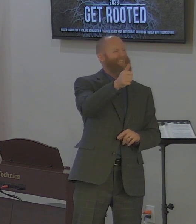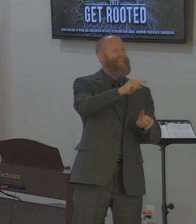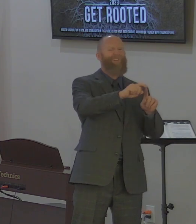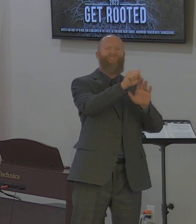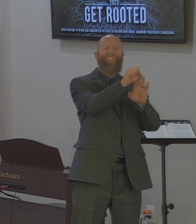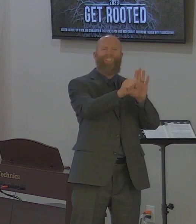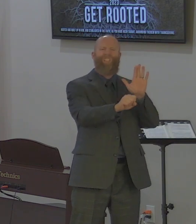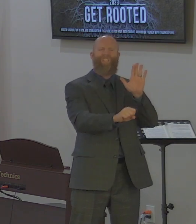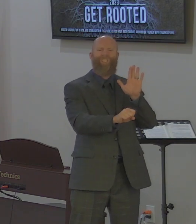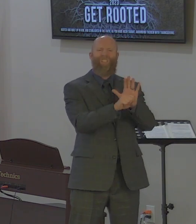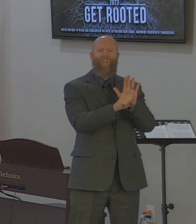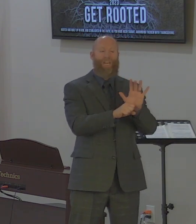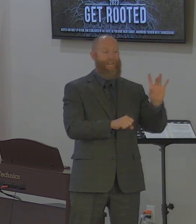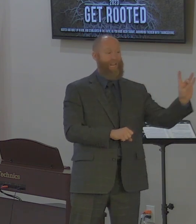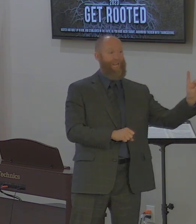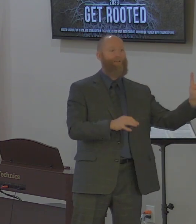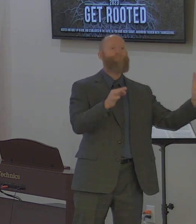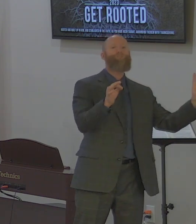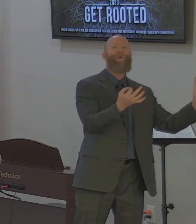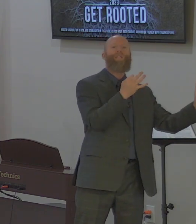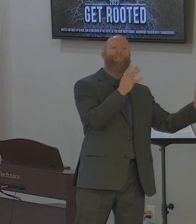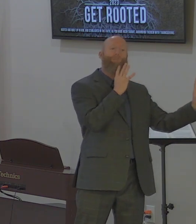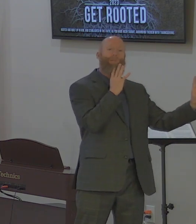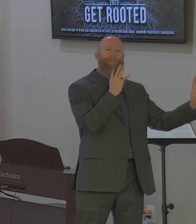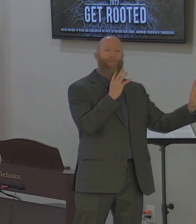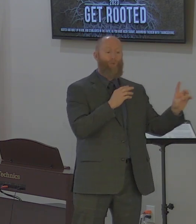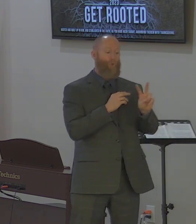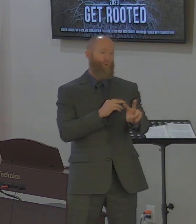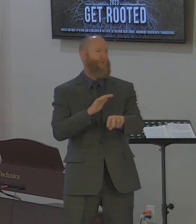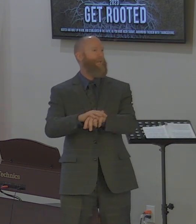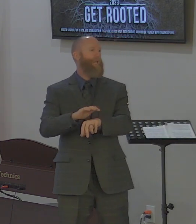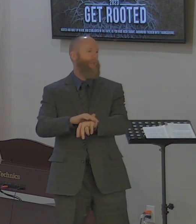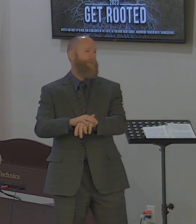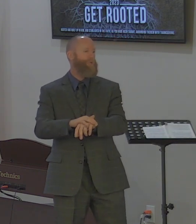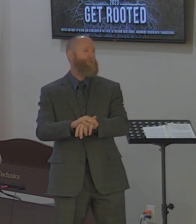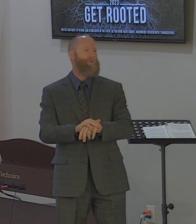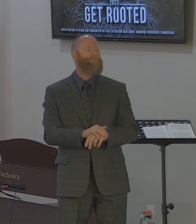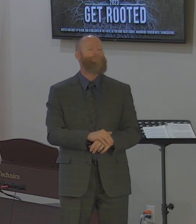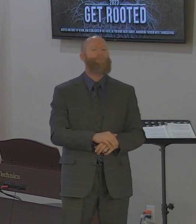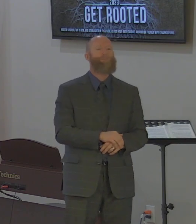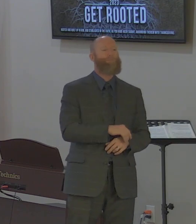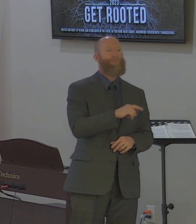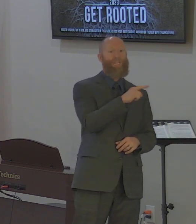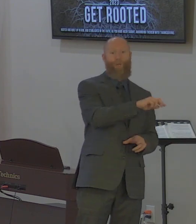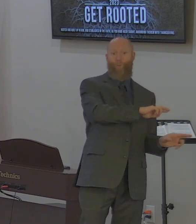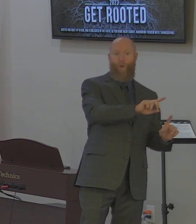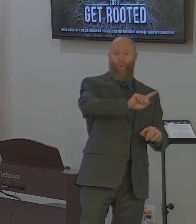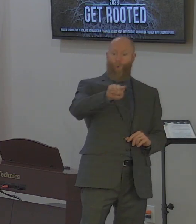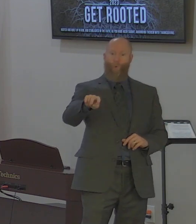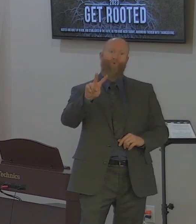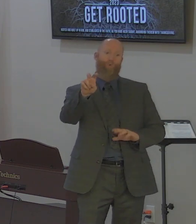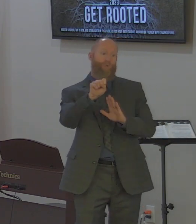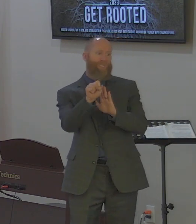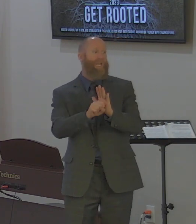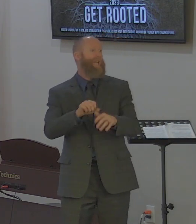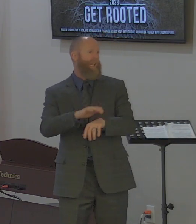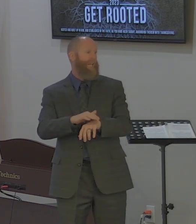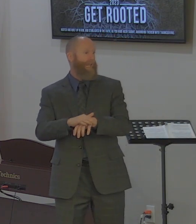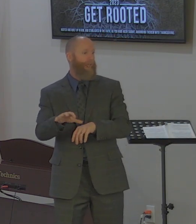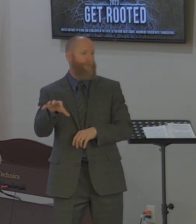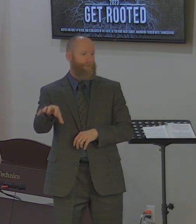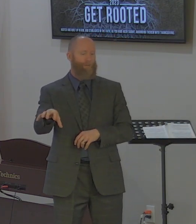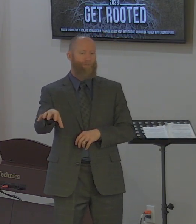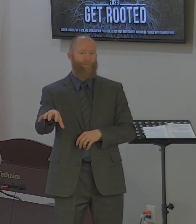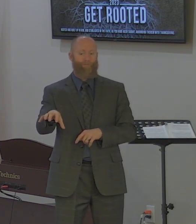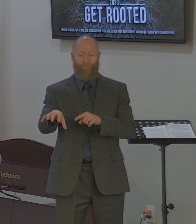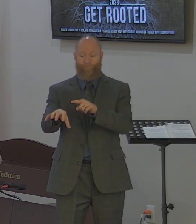8 French-speaking states and 2 English-speaking states. And he was headed to the English-speaking. Well, the English-speaking